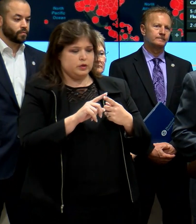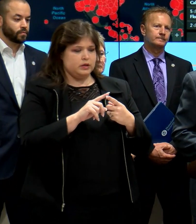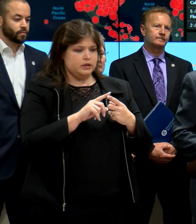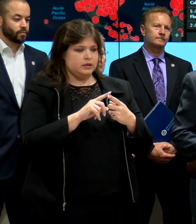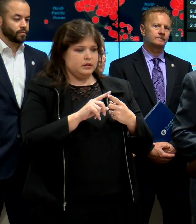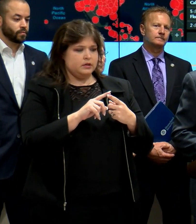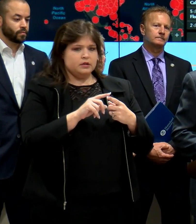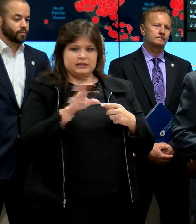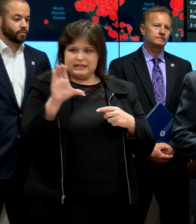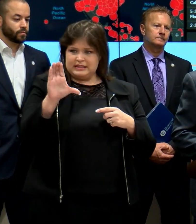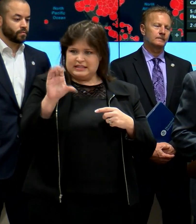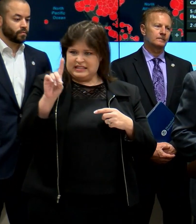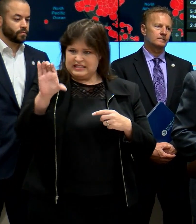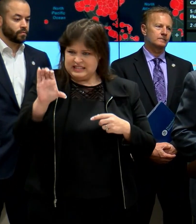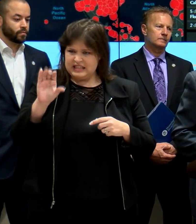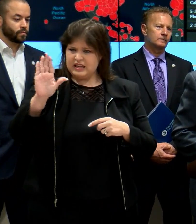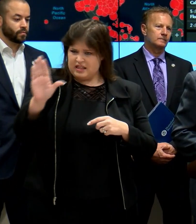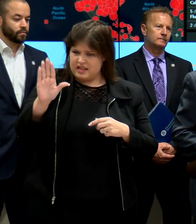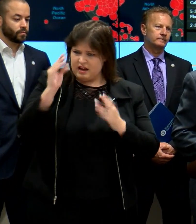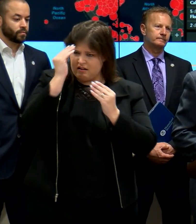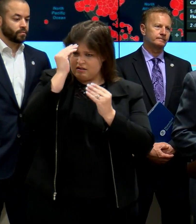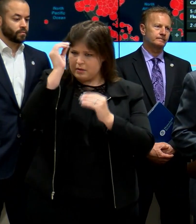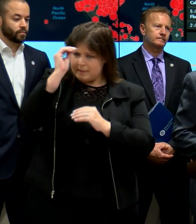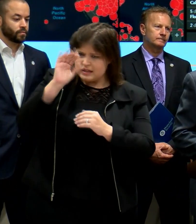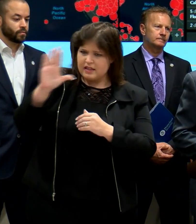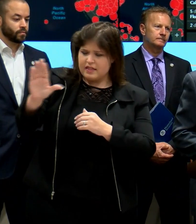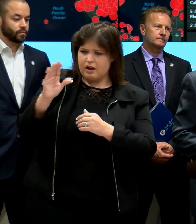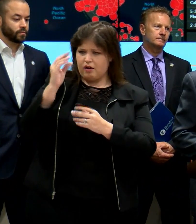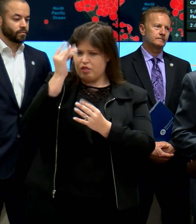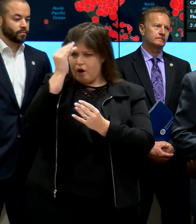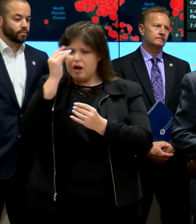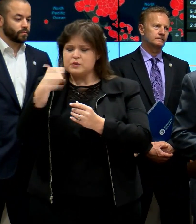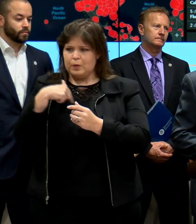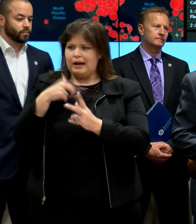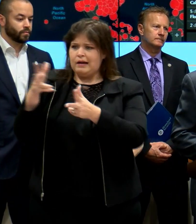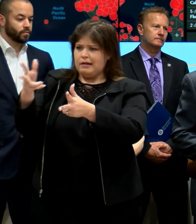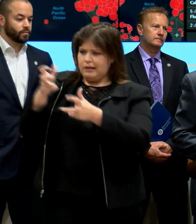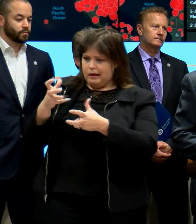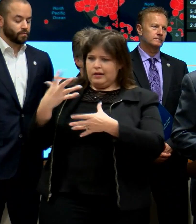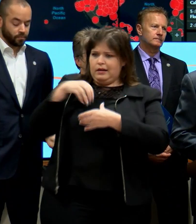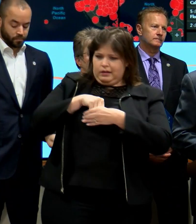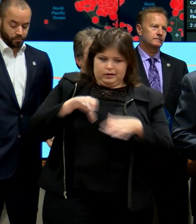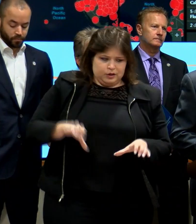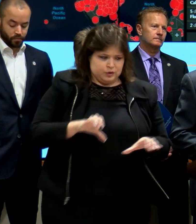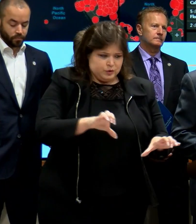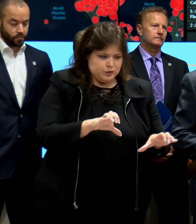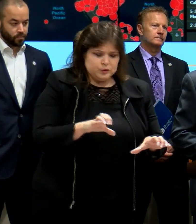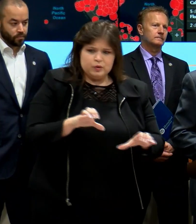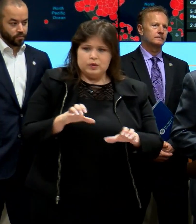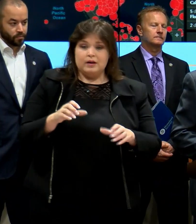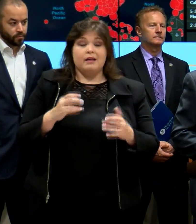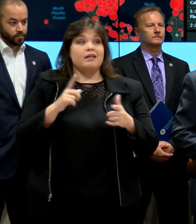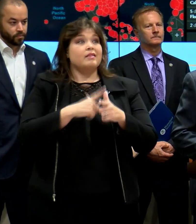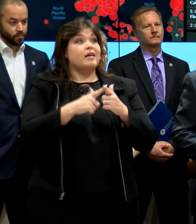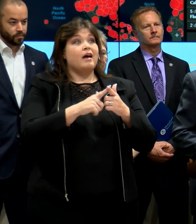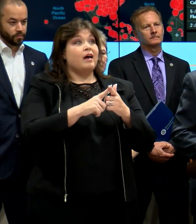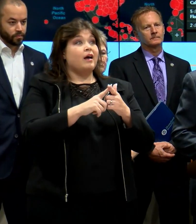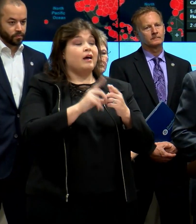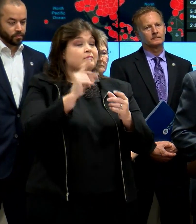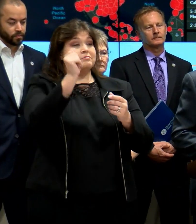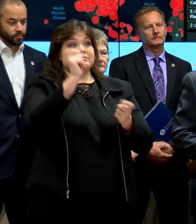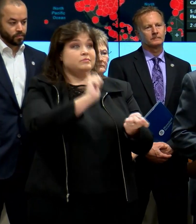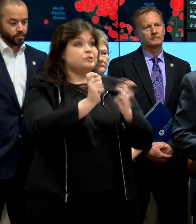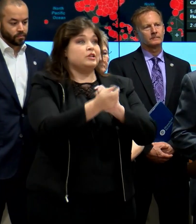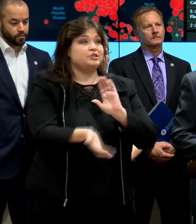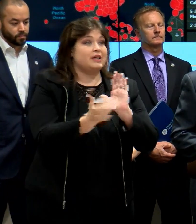where the CDC was and where people were on the federal level. And then, of course, just today, those guidelines